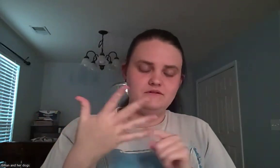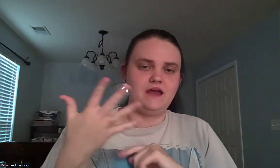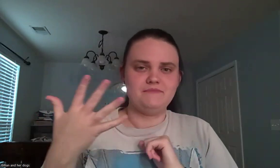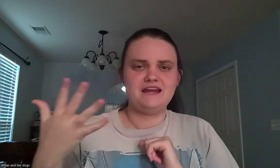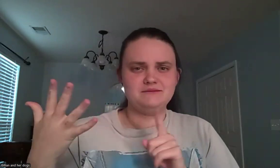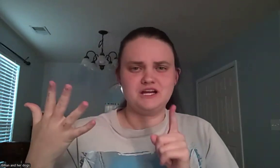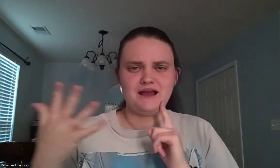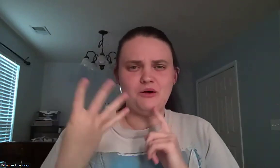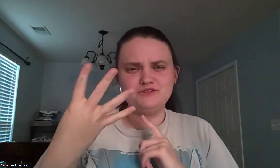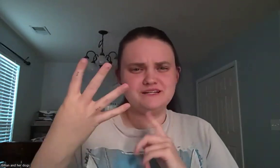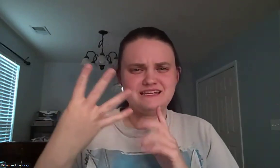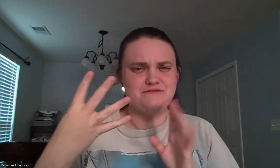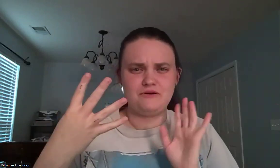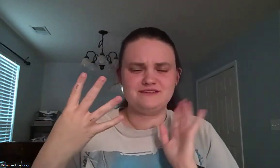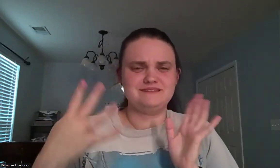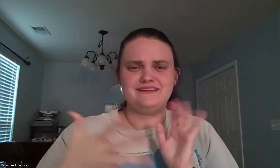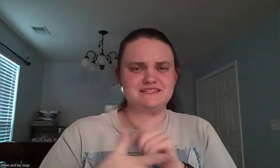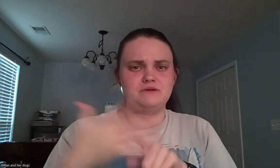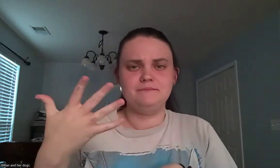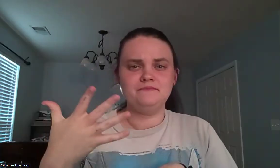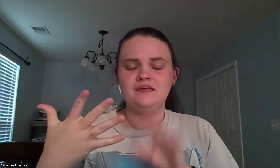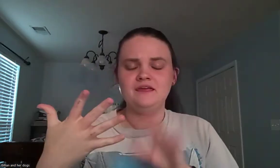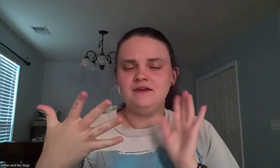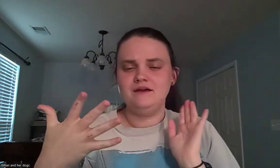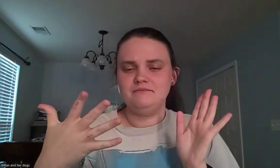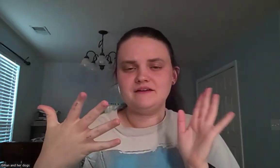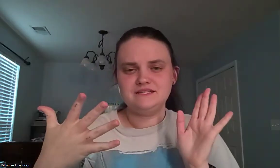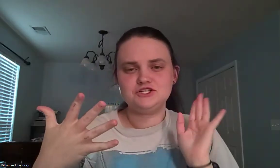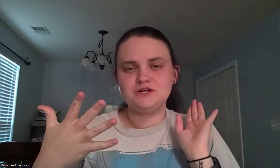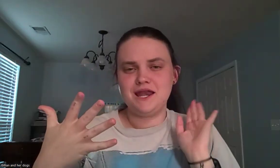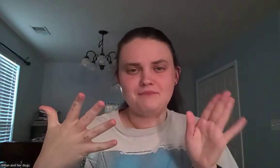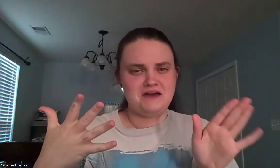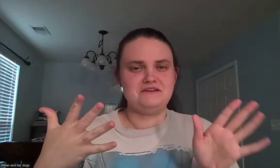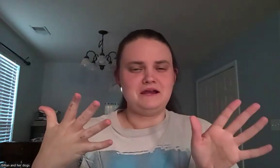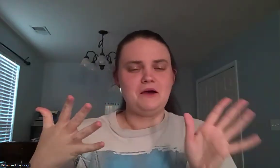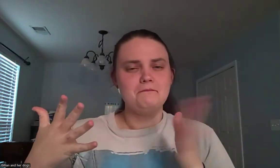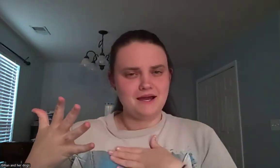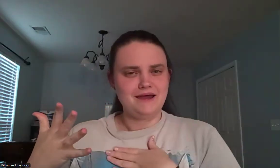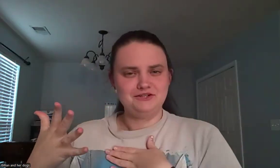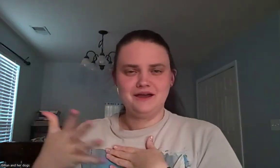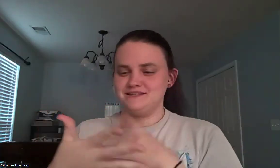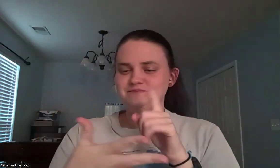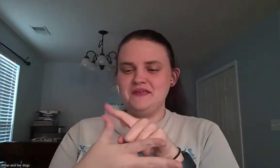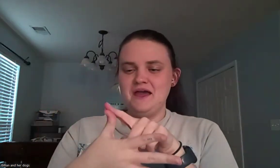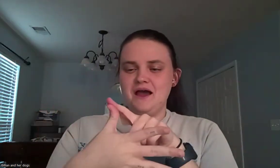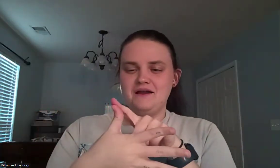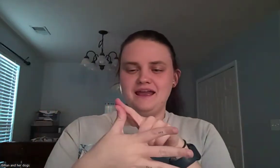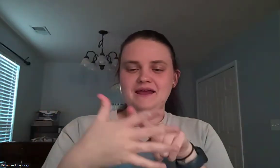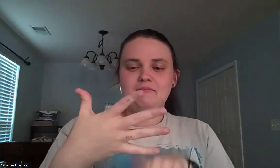yeah, had to double check. I almost want to say 4, and that's what I was like, that's not right. Math teacher, not mathing right now. My bad, you guys. All right. But